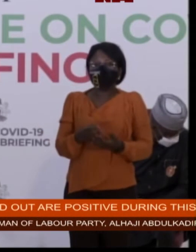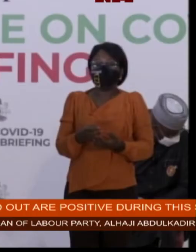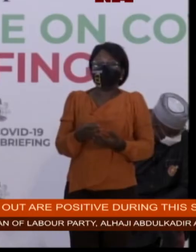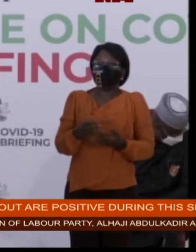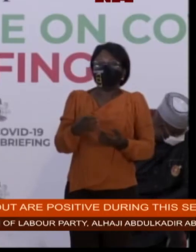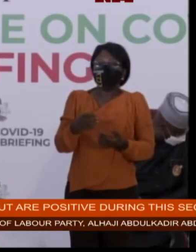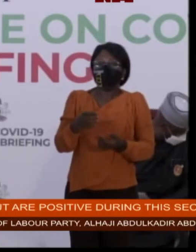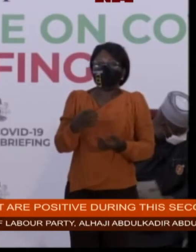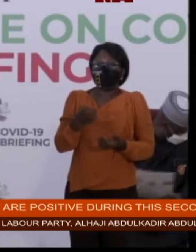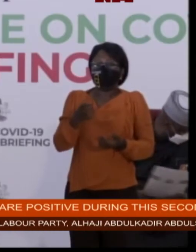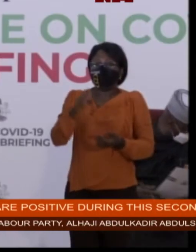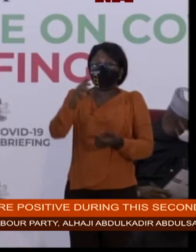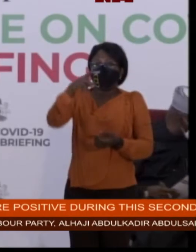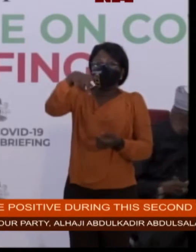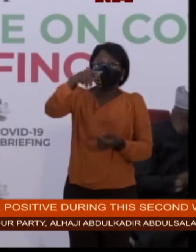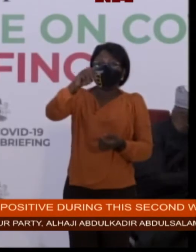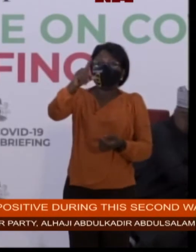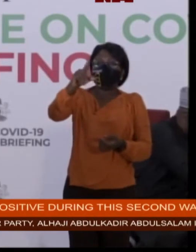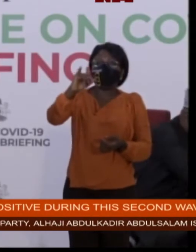tuberculosis,